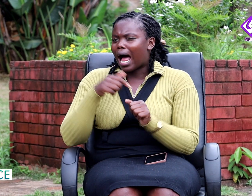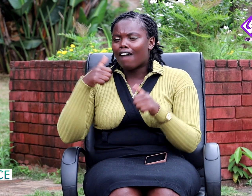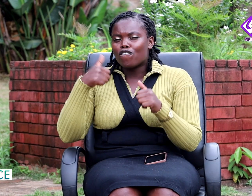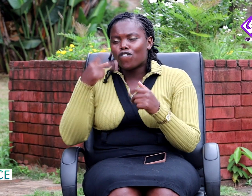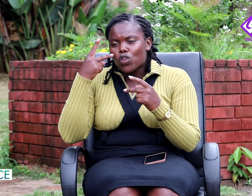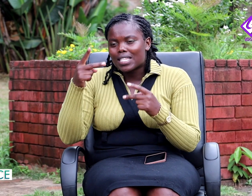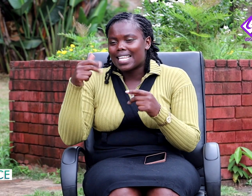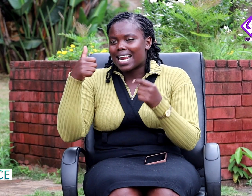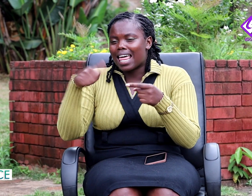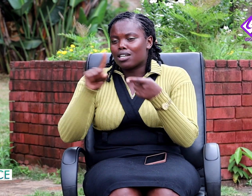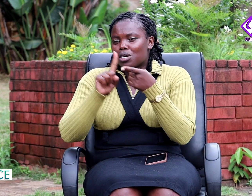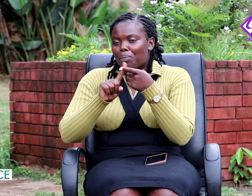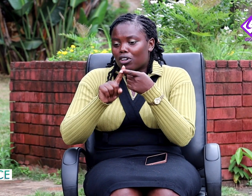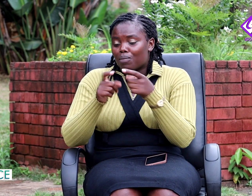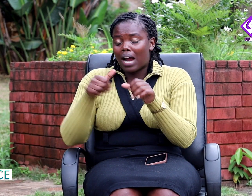us